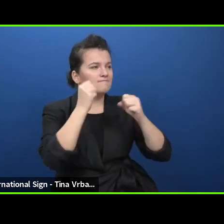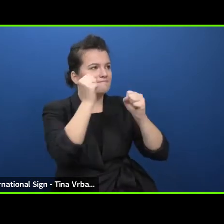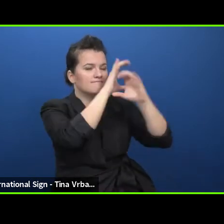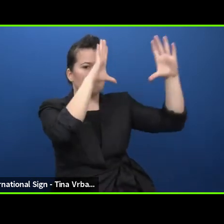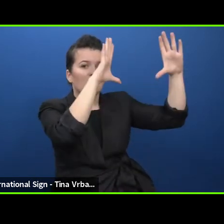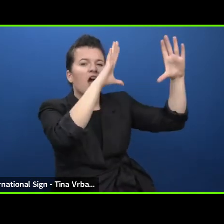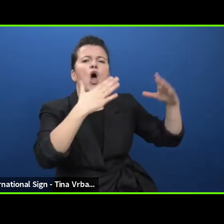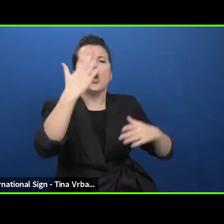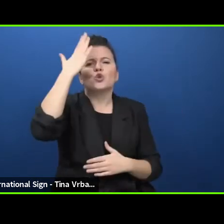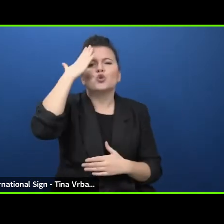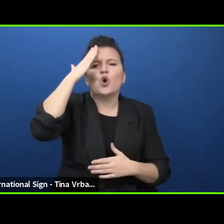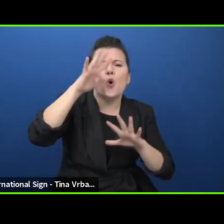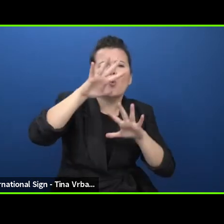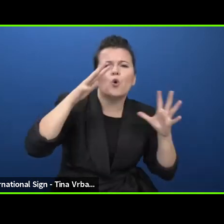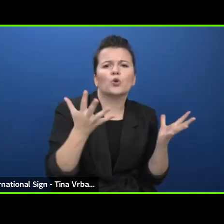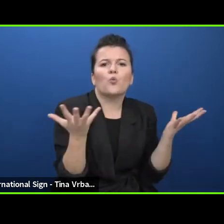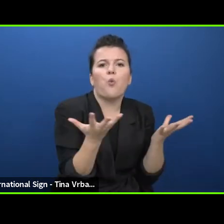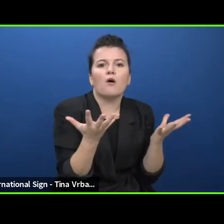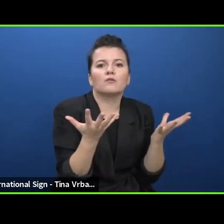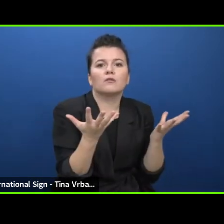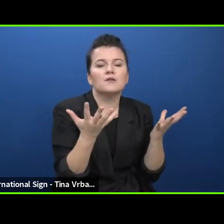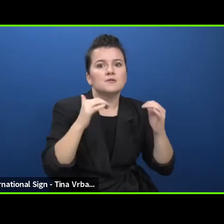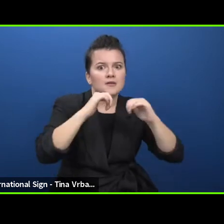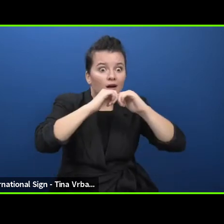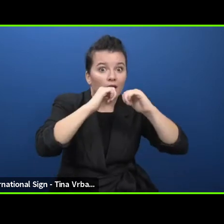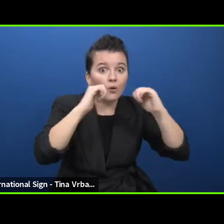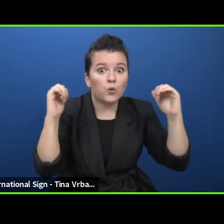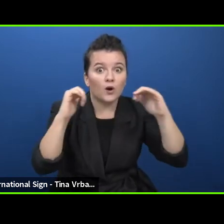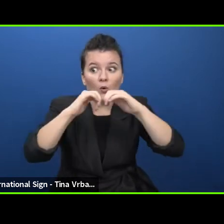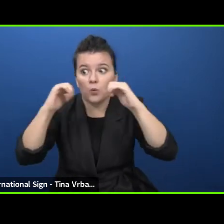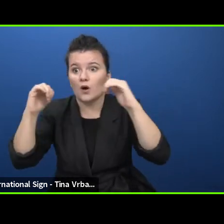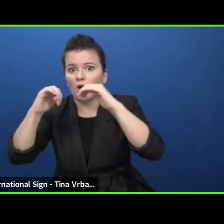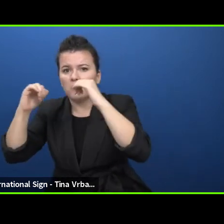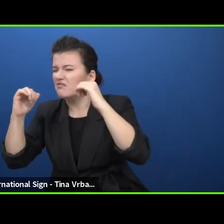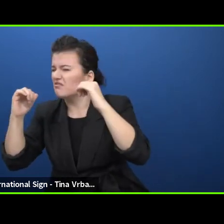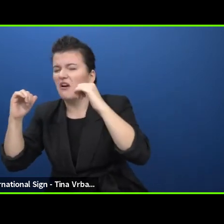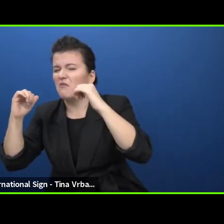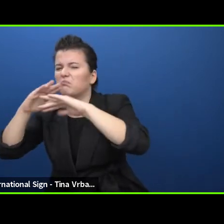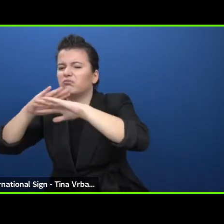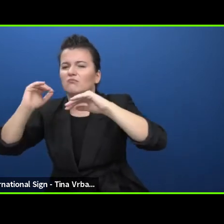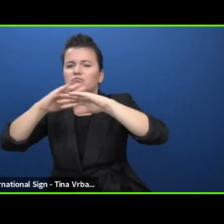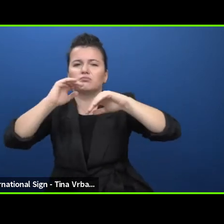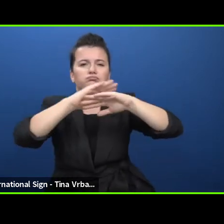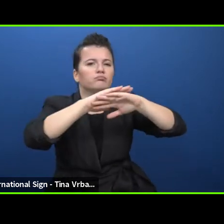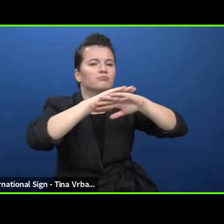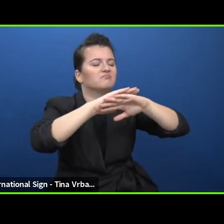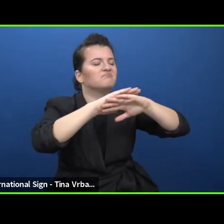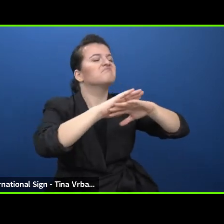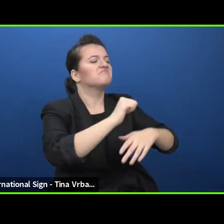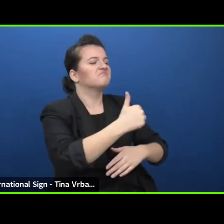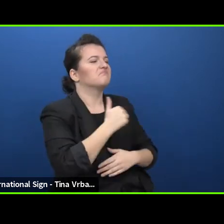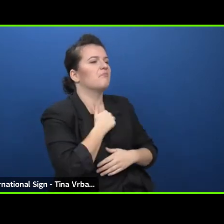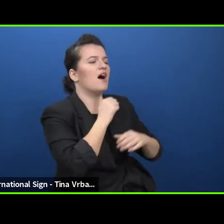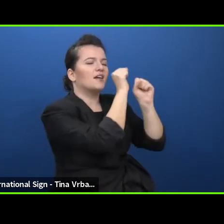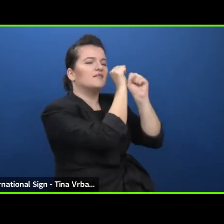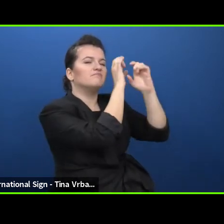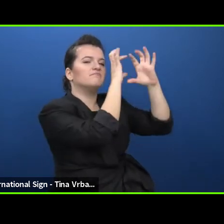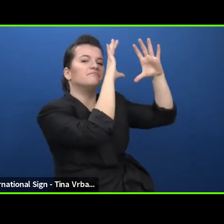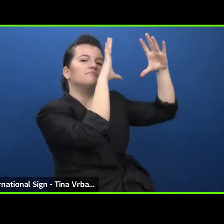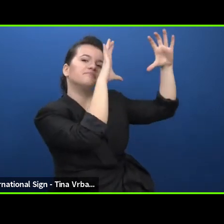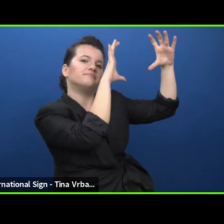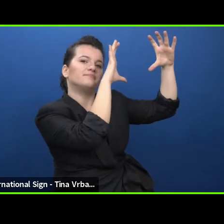world without contaminating itself with the suspicious juices of two of its epistemological